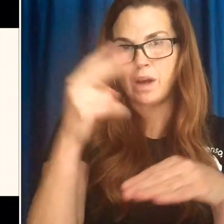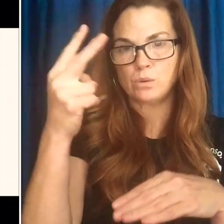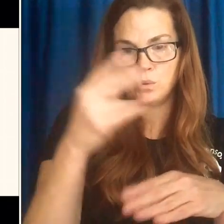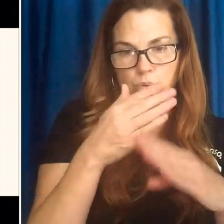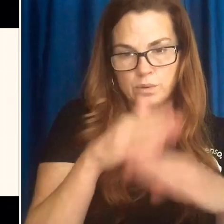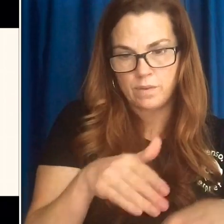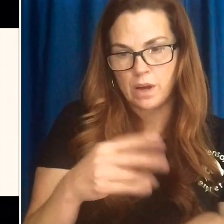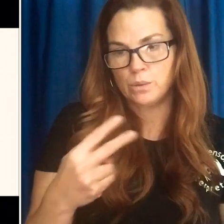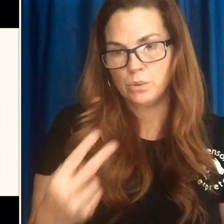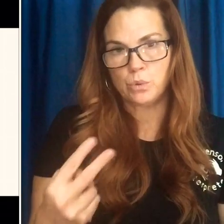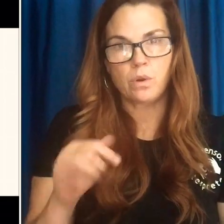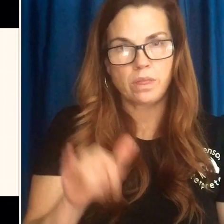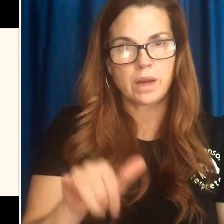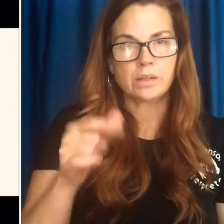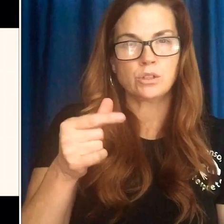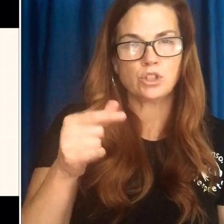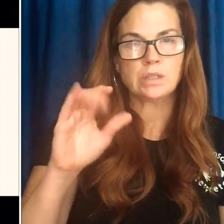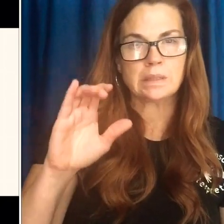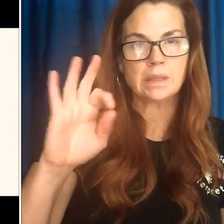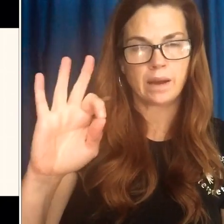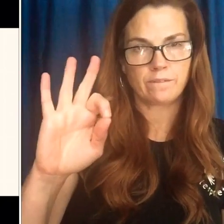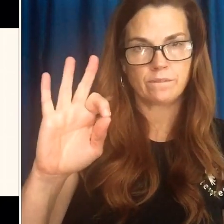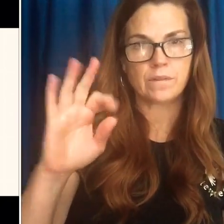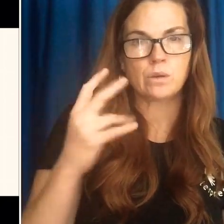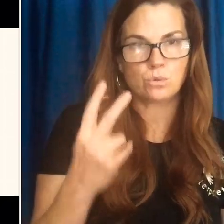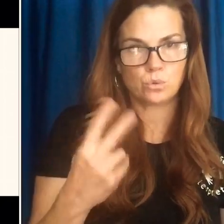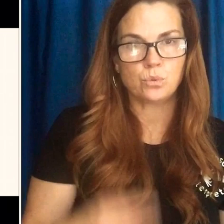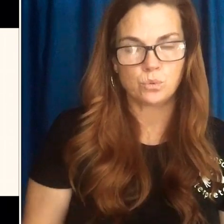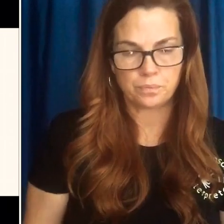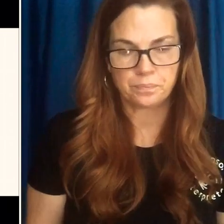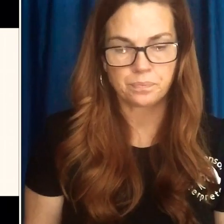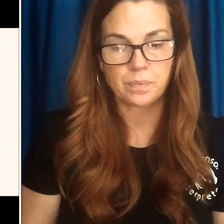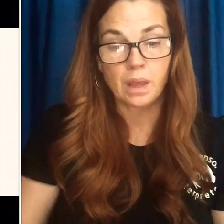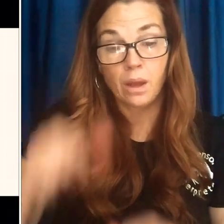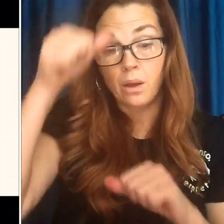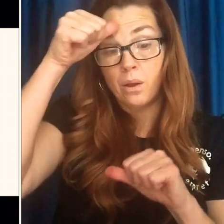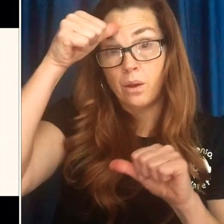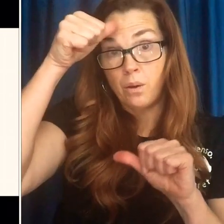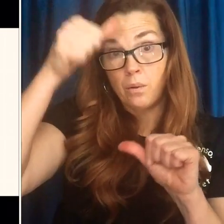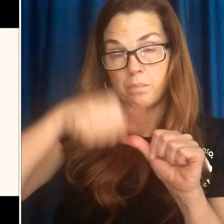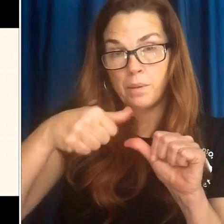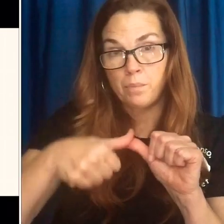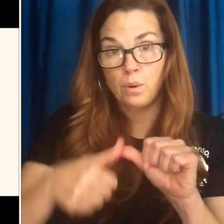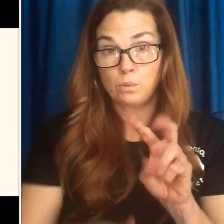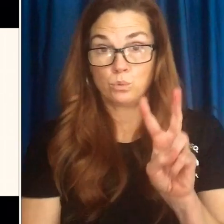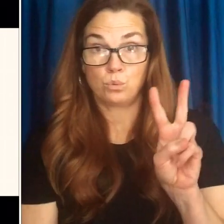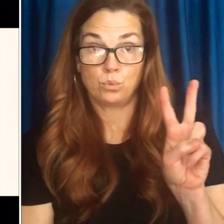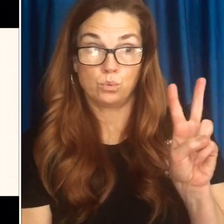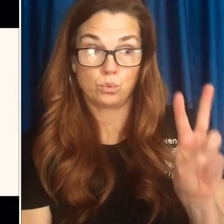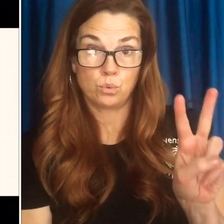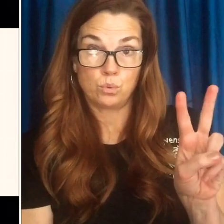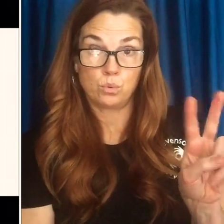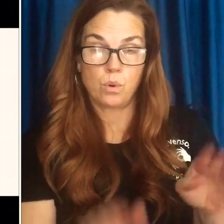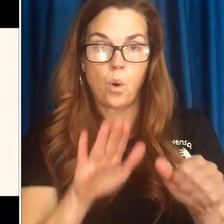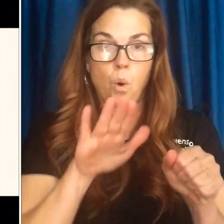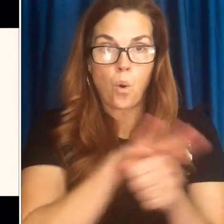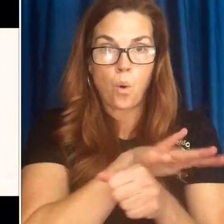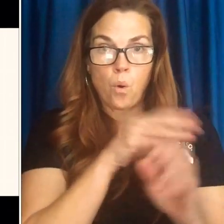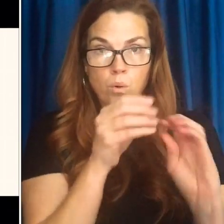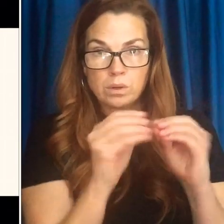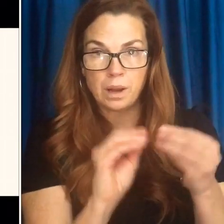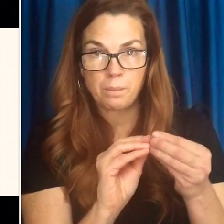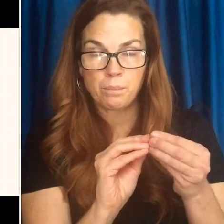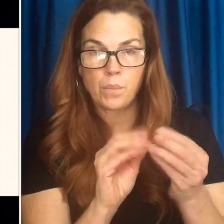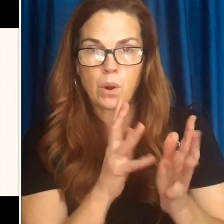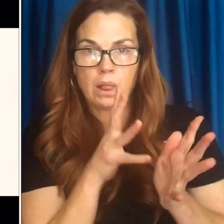factor they share. Now remember, I'm not dividing the whole number of 2. I'm only dividing the numerator and denominator